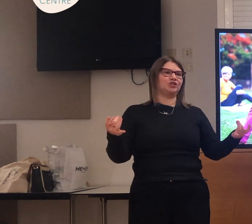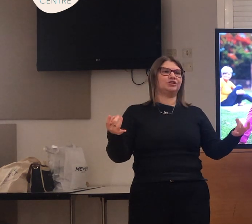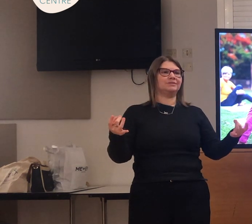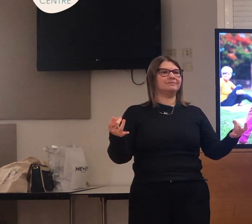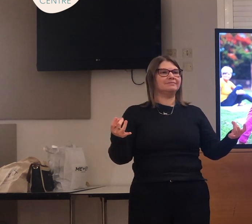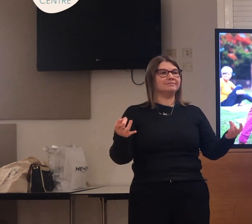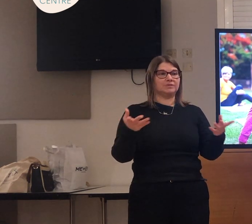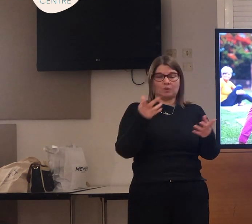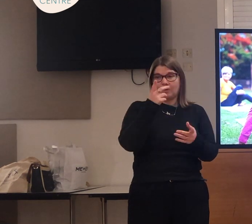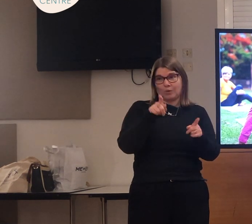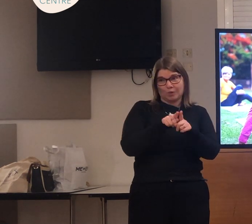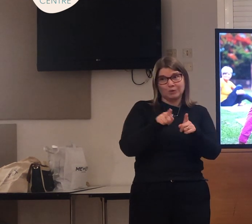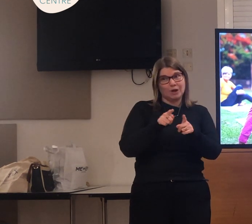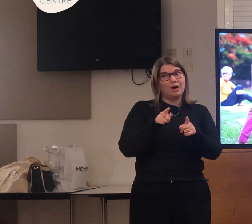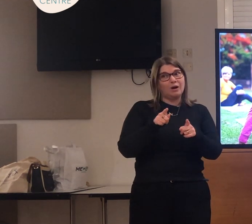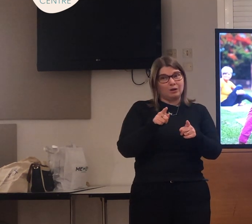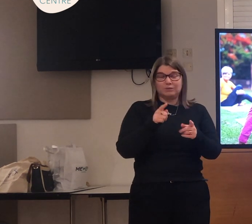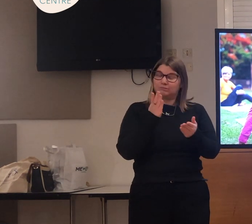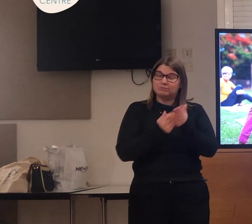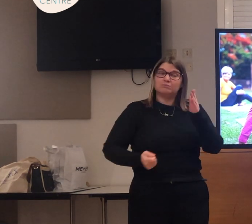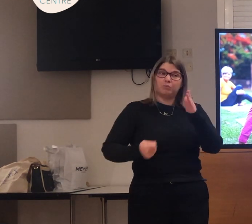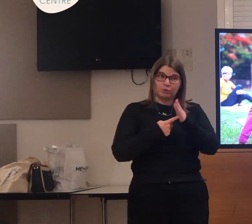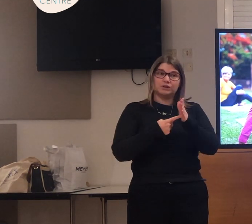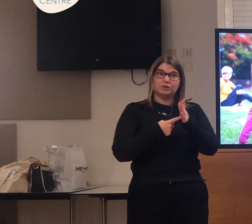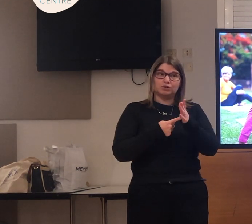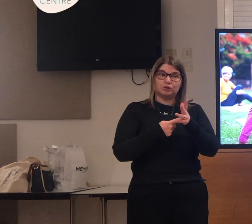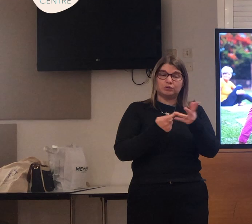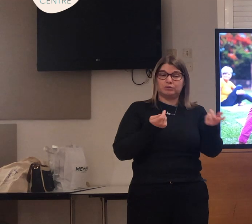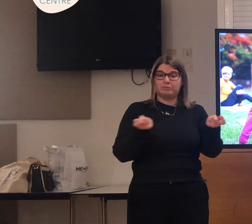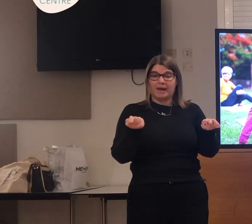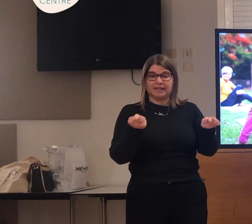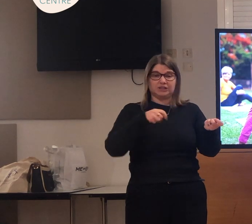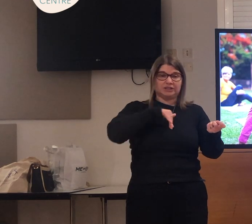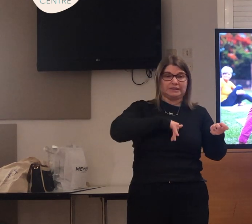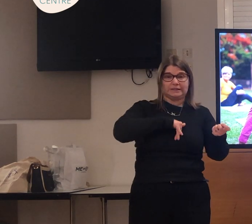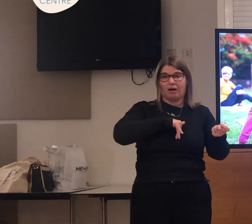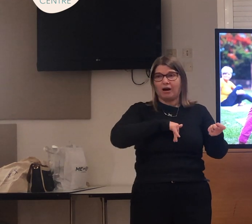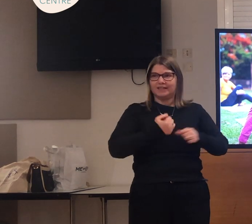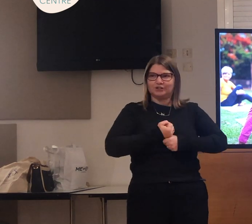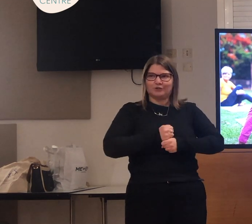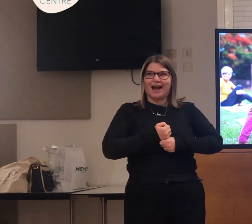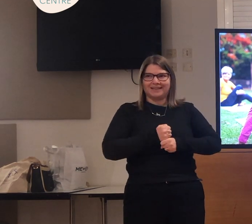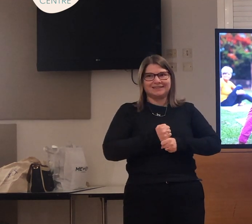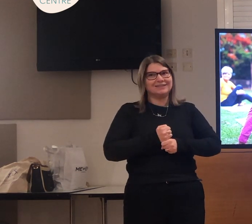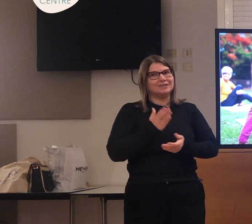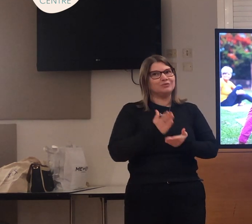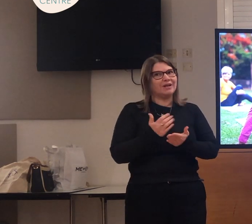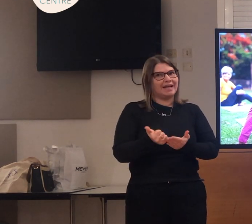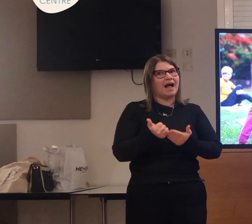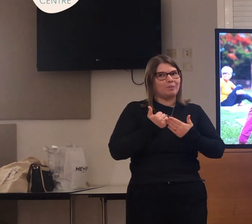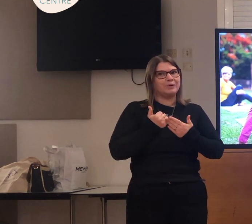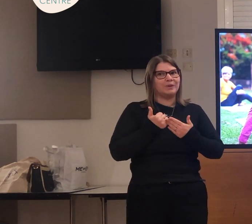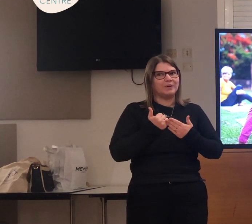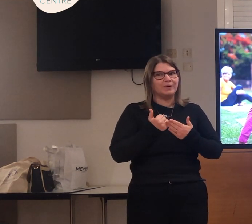Stress management is an essential part of your toolkit for diet,